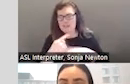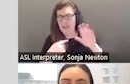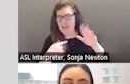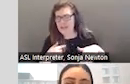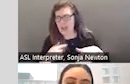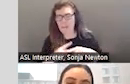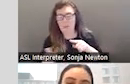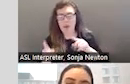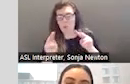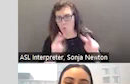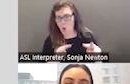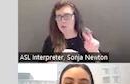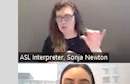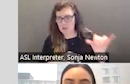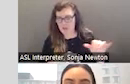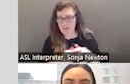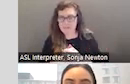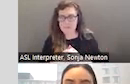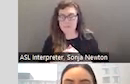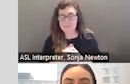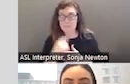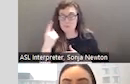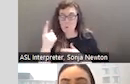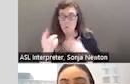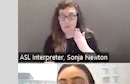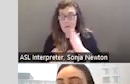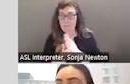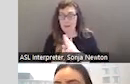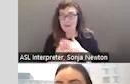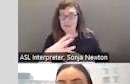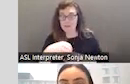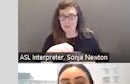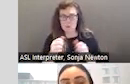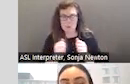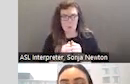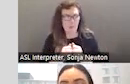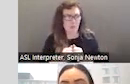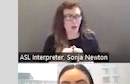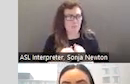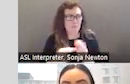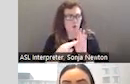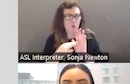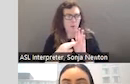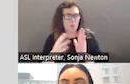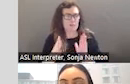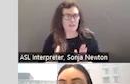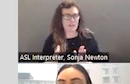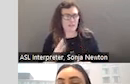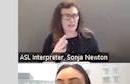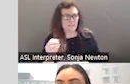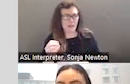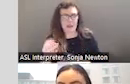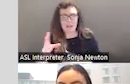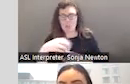keeping an eye on that. One of the amendments that was included was from Representative Cardenas and includes several parity provisions that are in